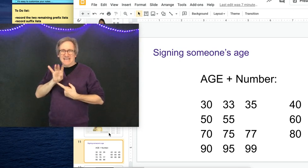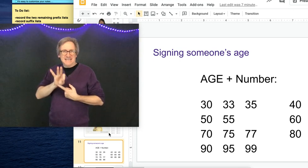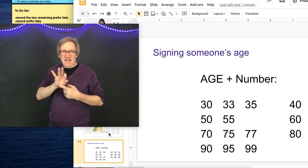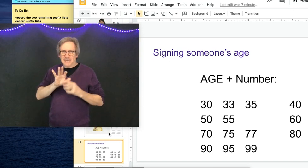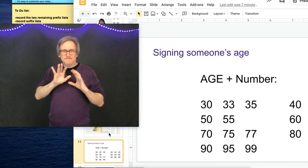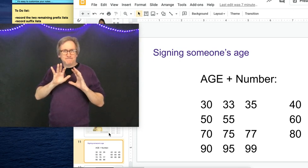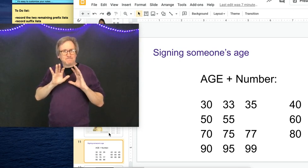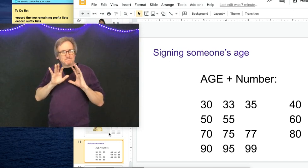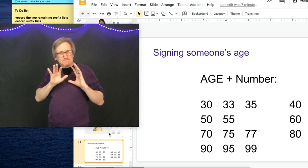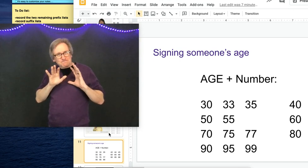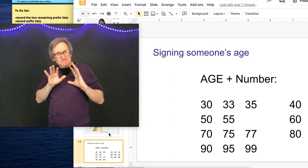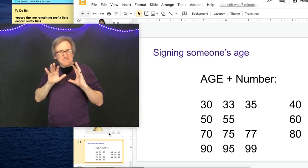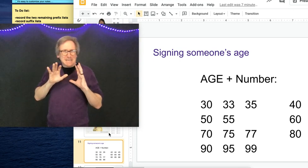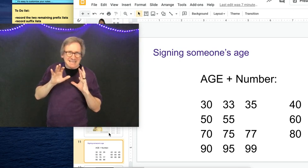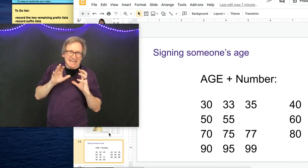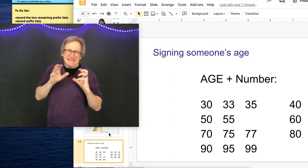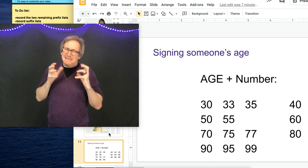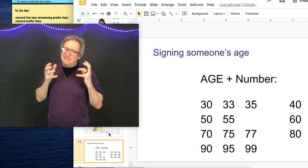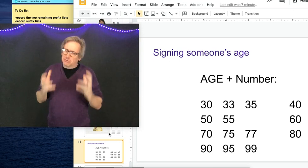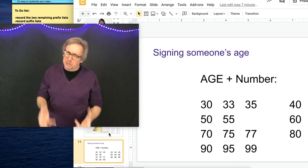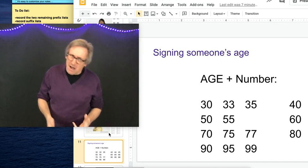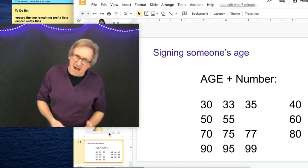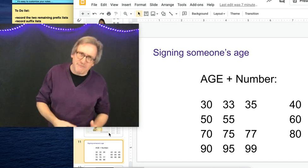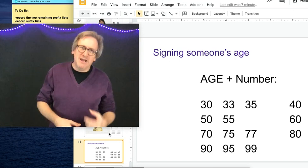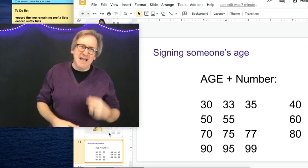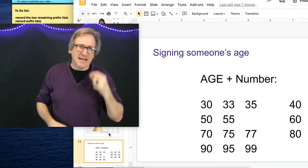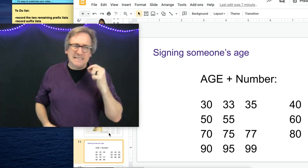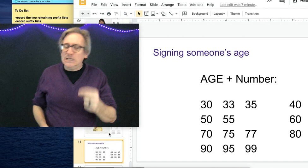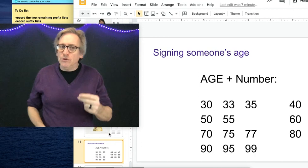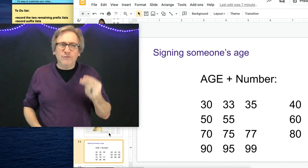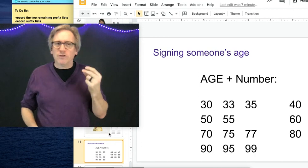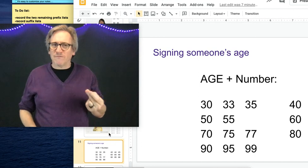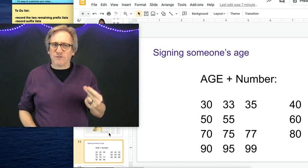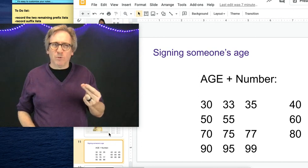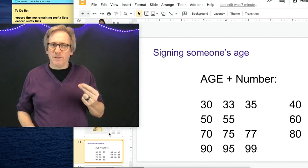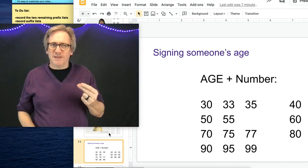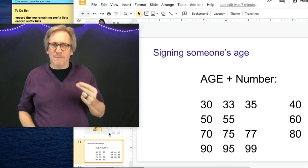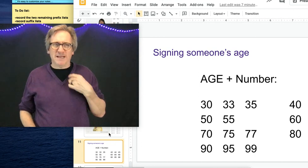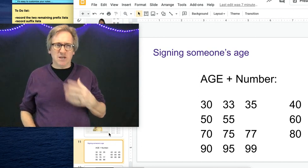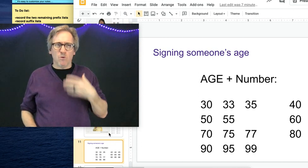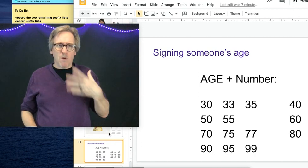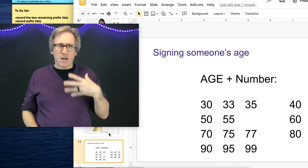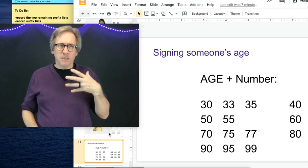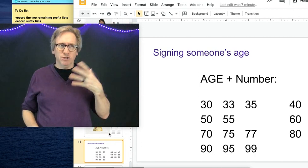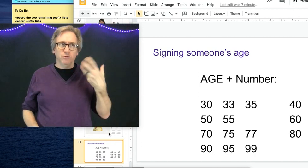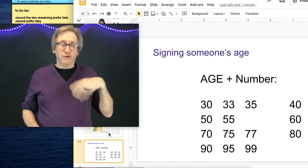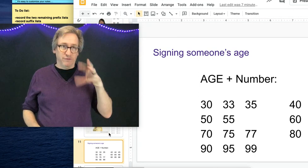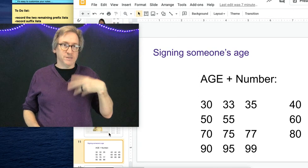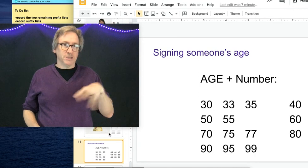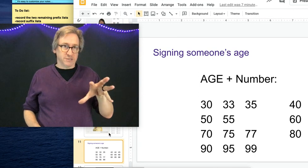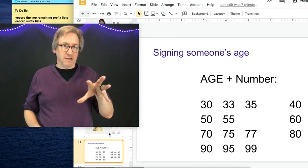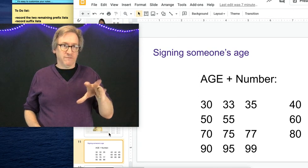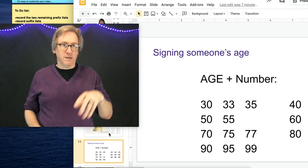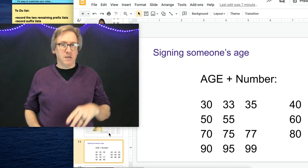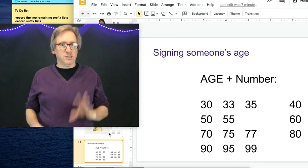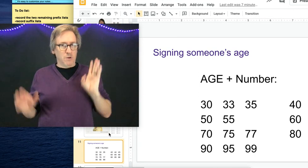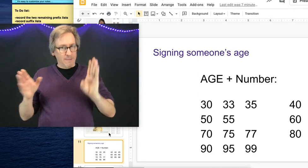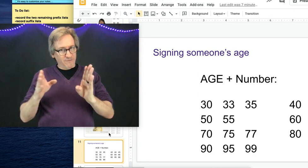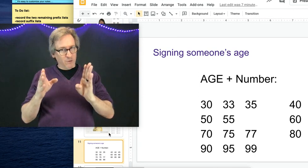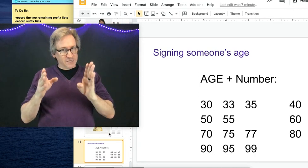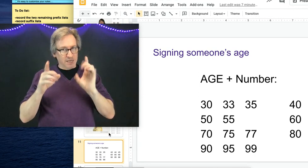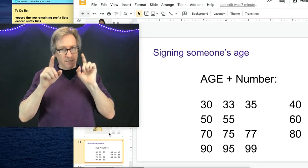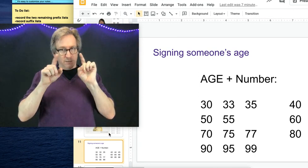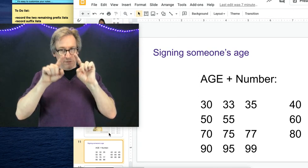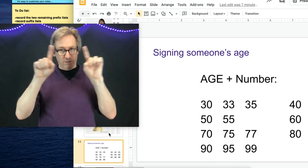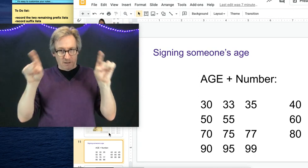7, 8, and 9, they're tough. And until you feel comfortable with them, I don't want you confusing yourself. So I'm going